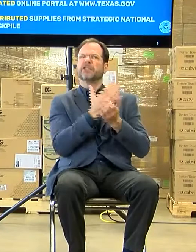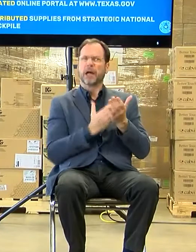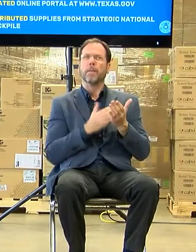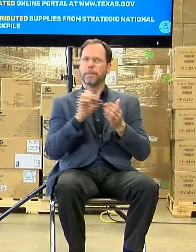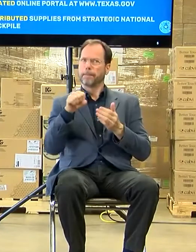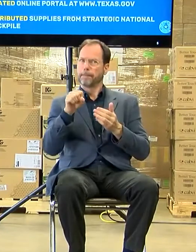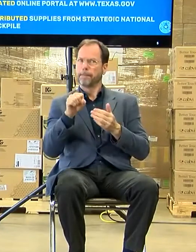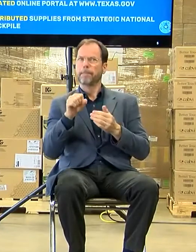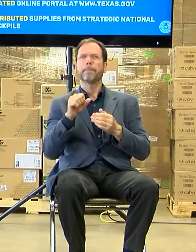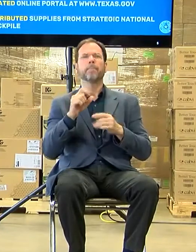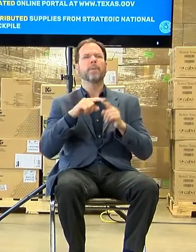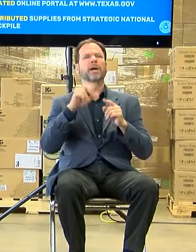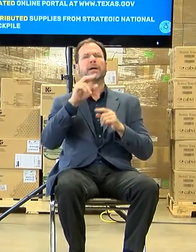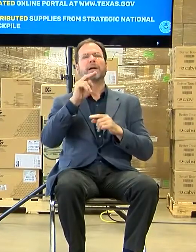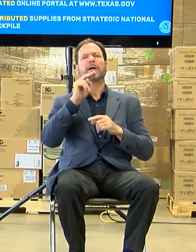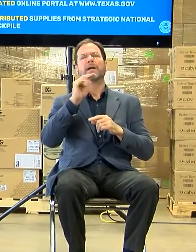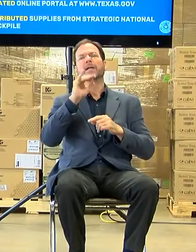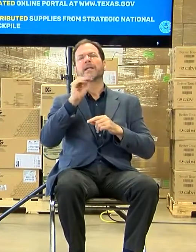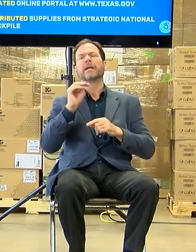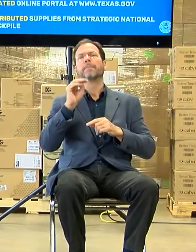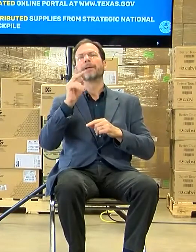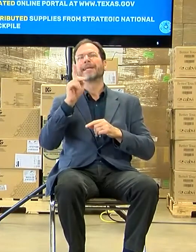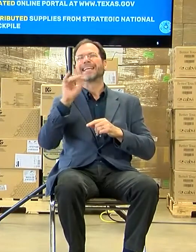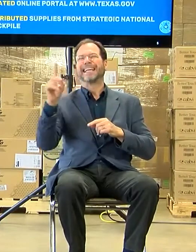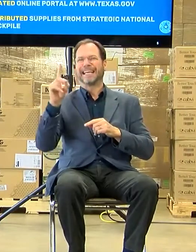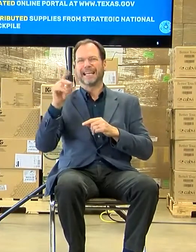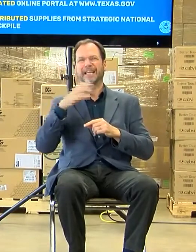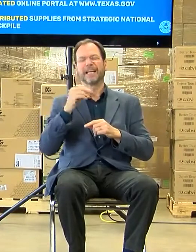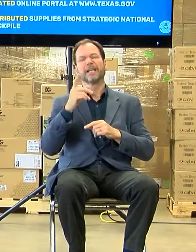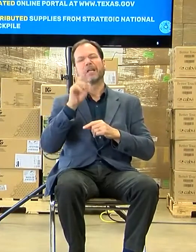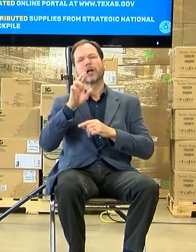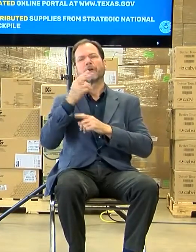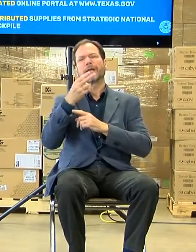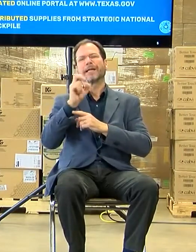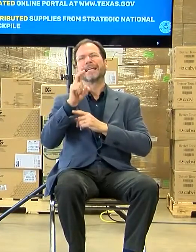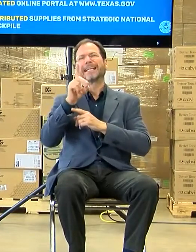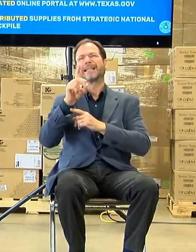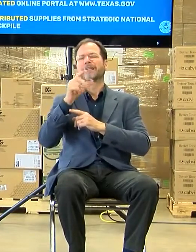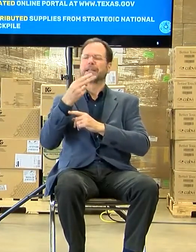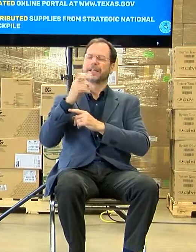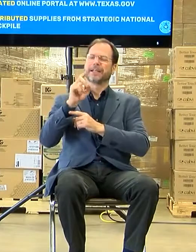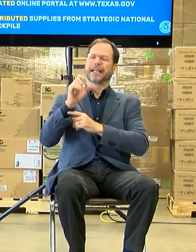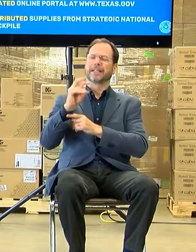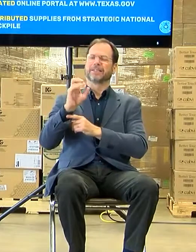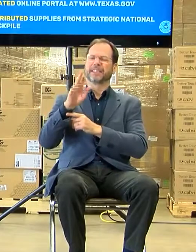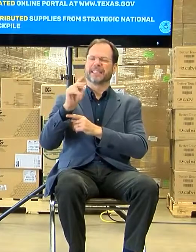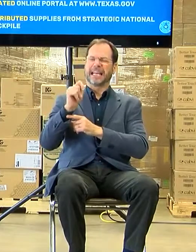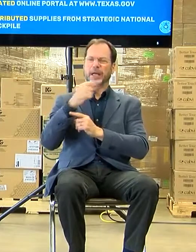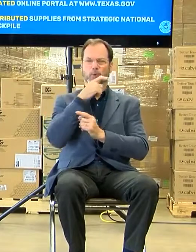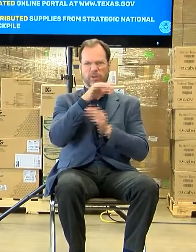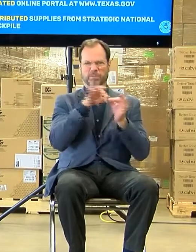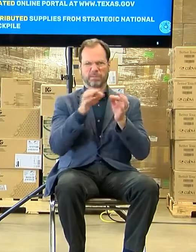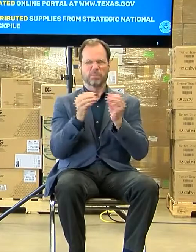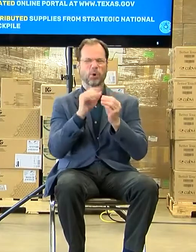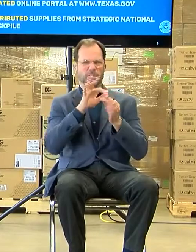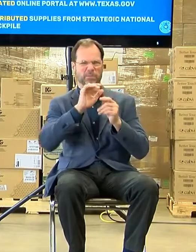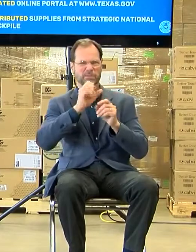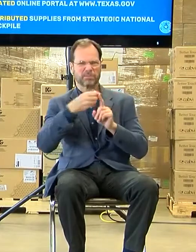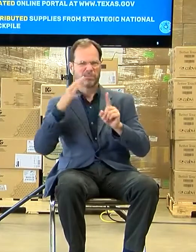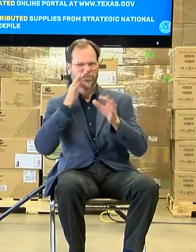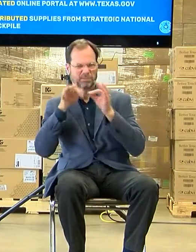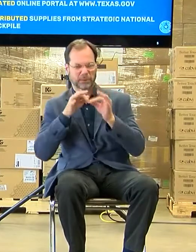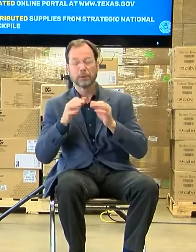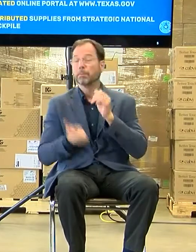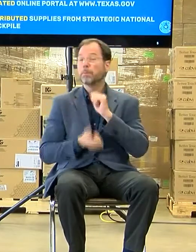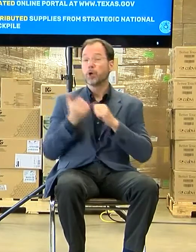But I will let Nim Kidd and Dr. Hellerstedt weigh in more on this later. I think most of the supplies that we are now receiving